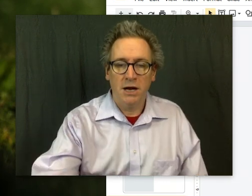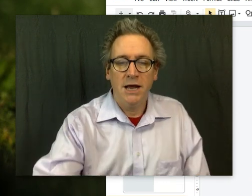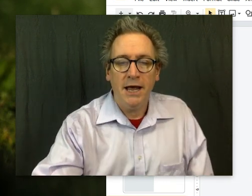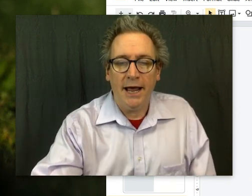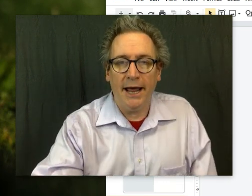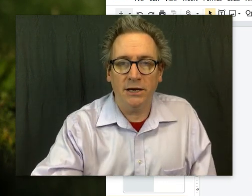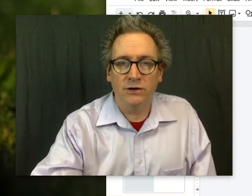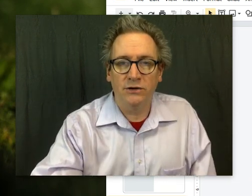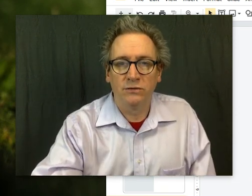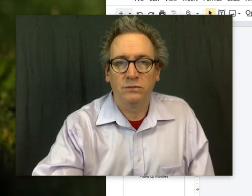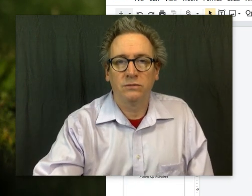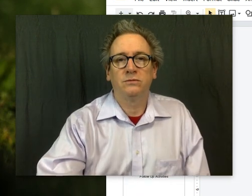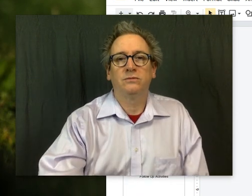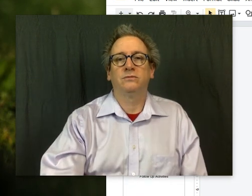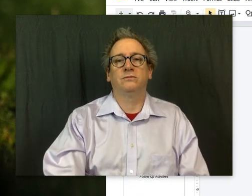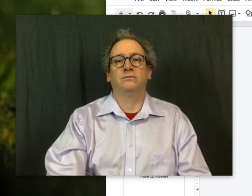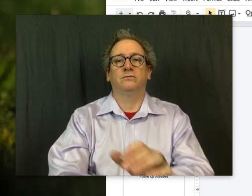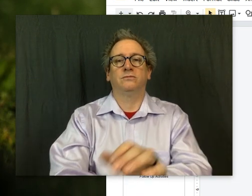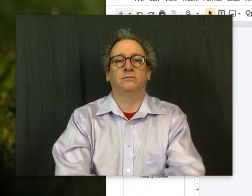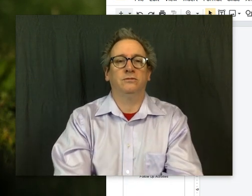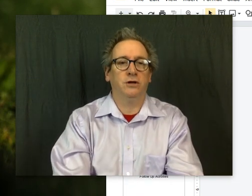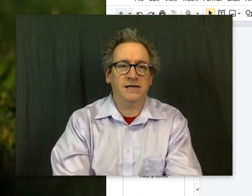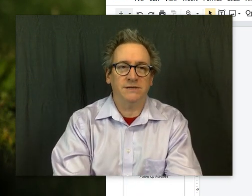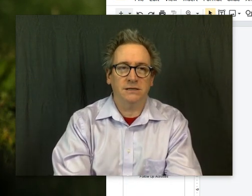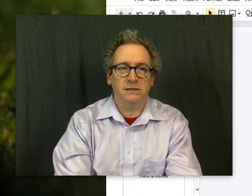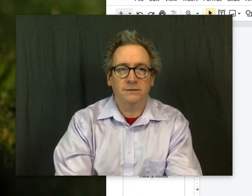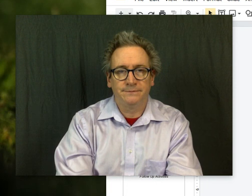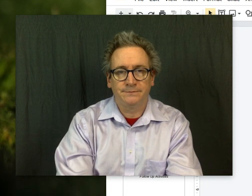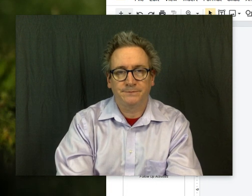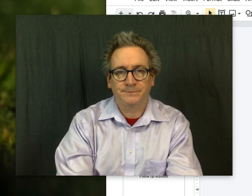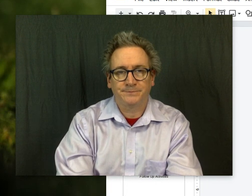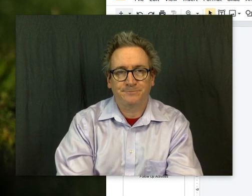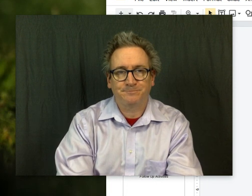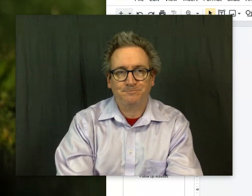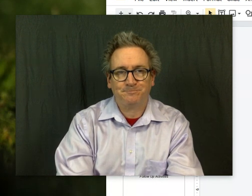whatever. And they're the same sentences.